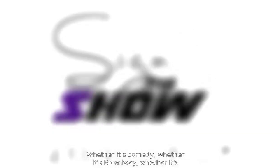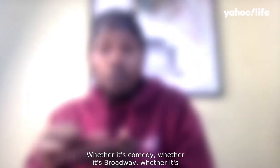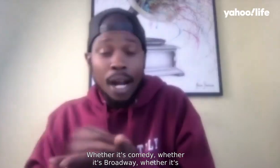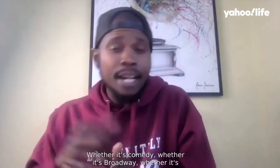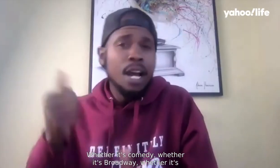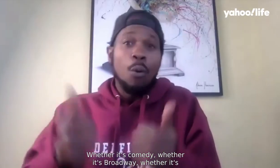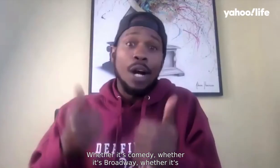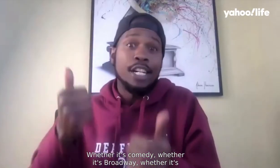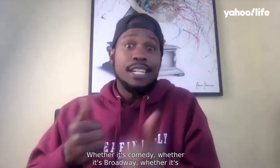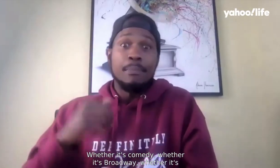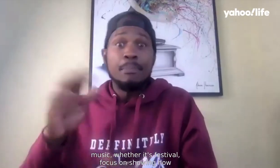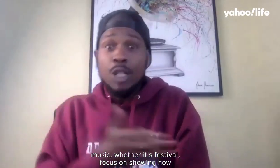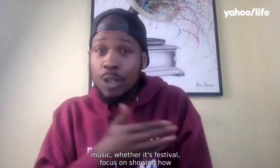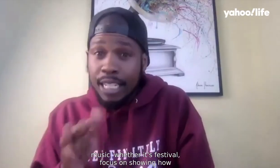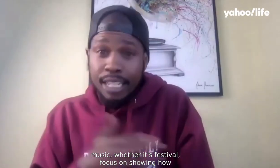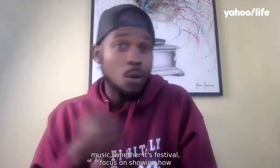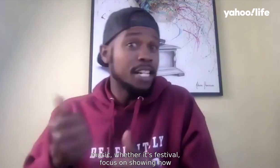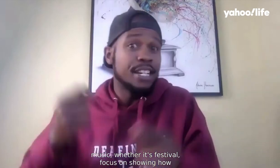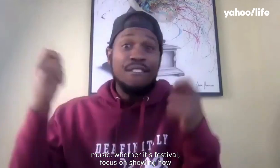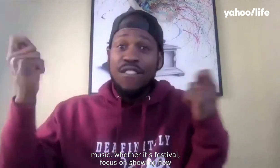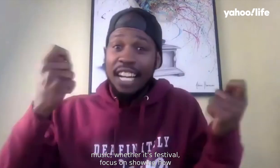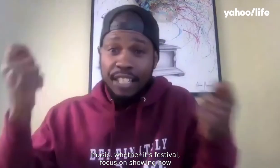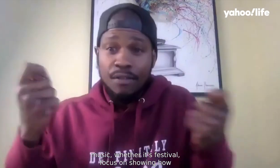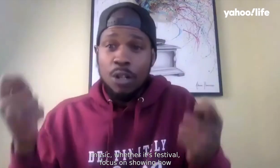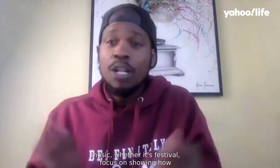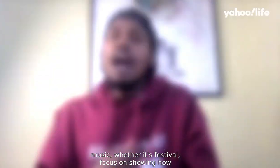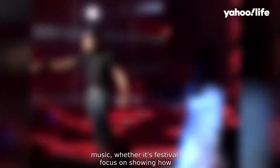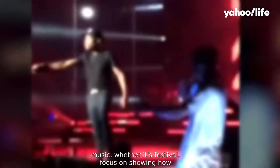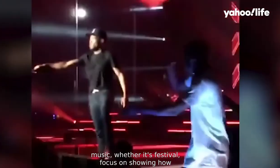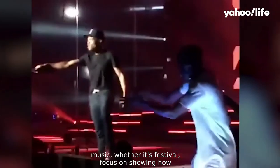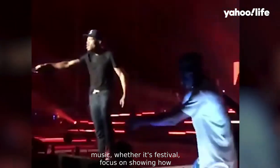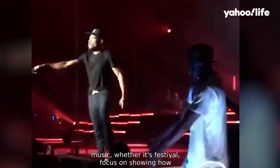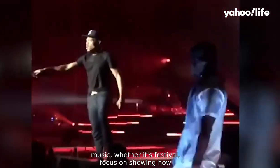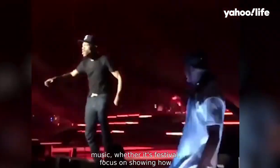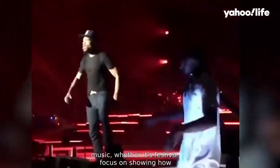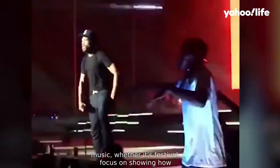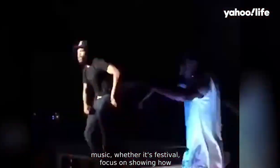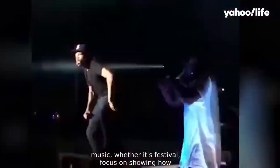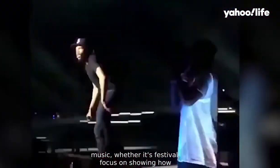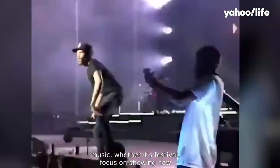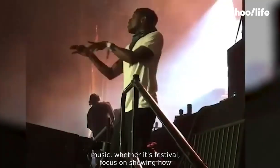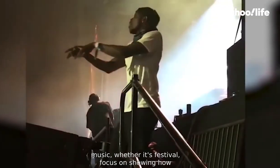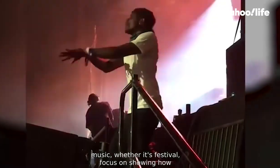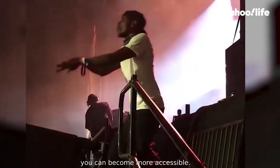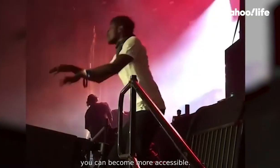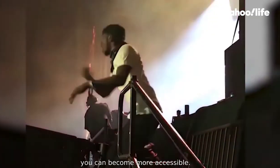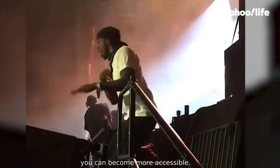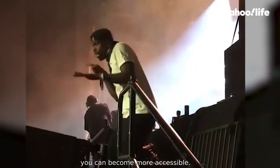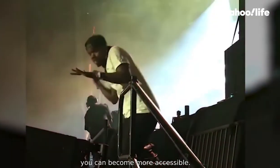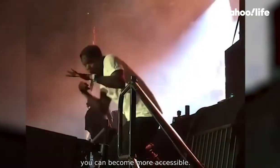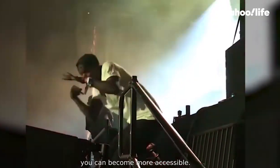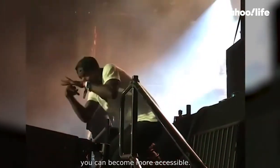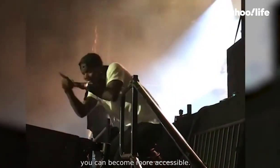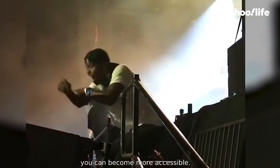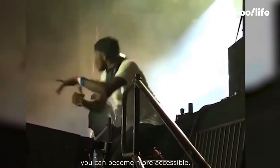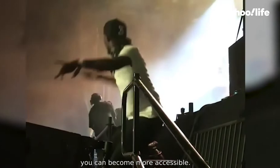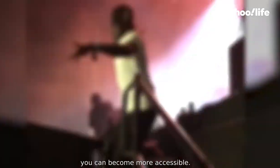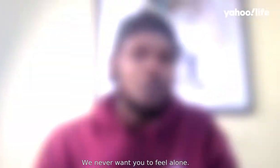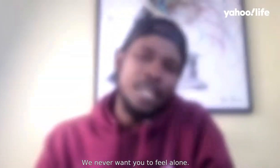Broadway, whether it's music, whether it's festival, focused on showing how you can become more accessible. We